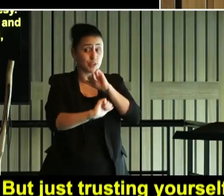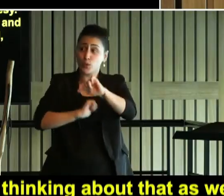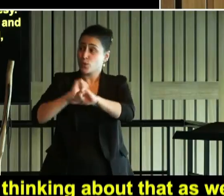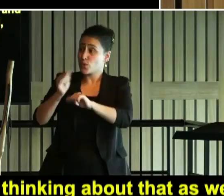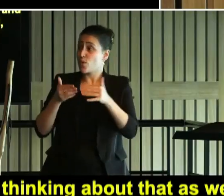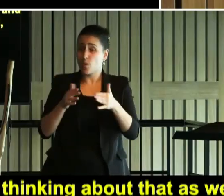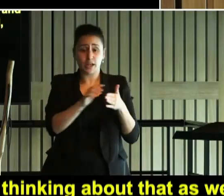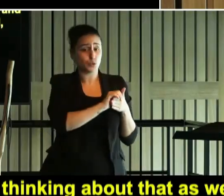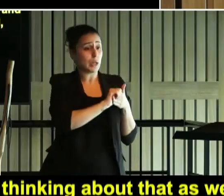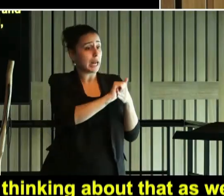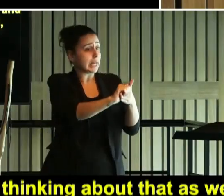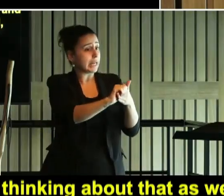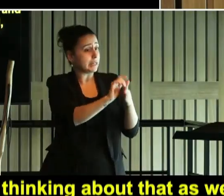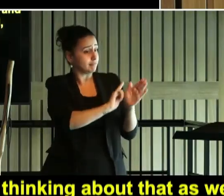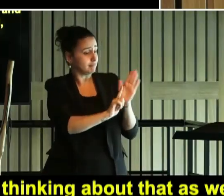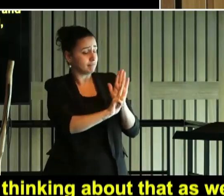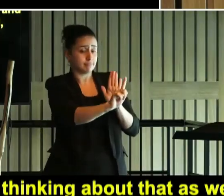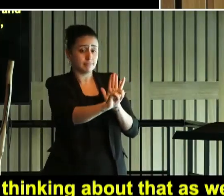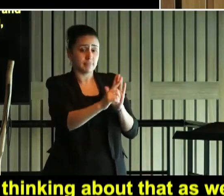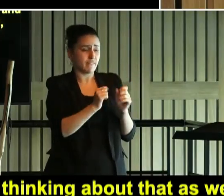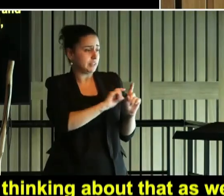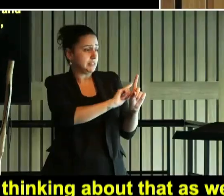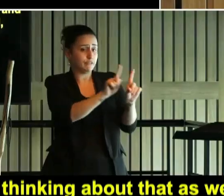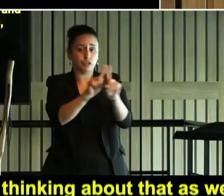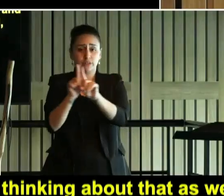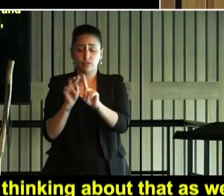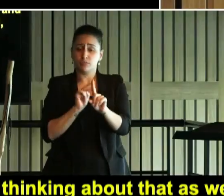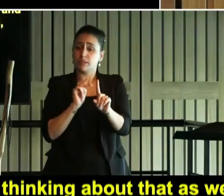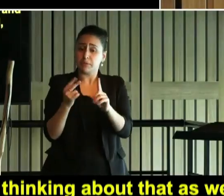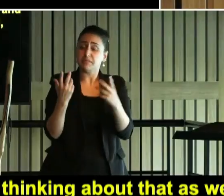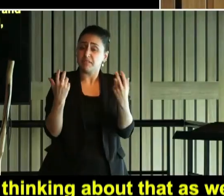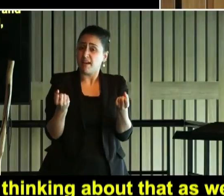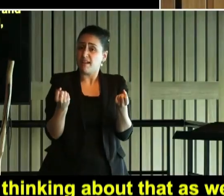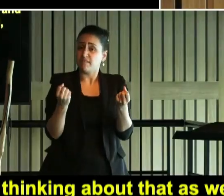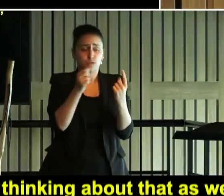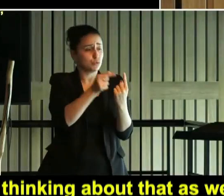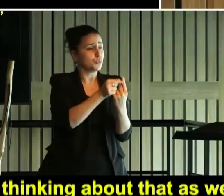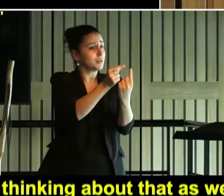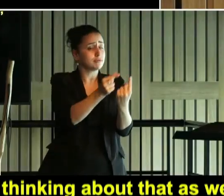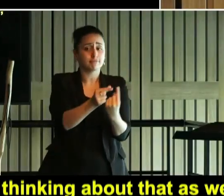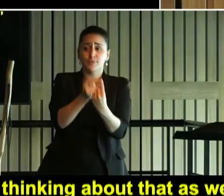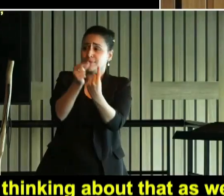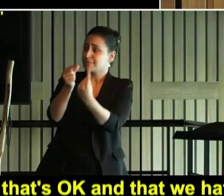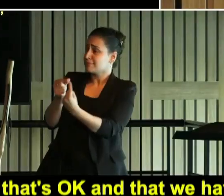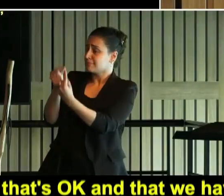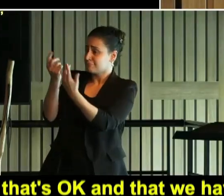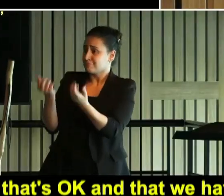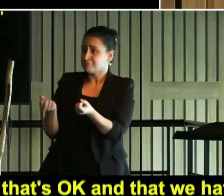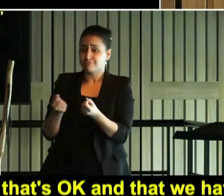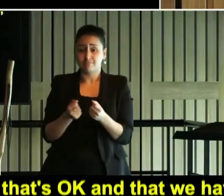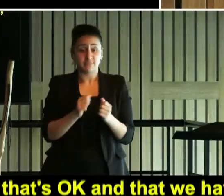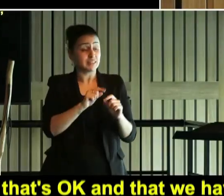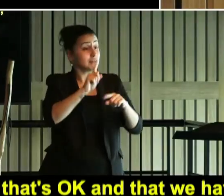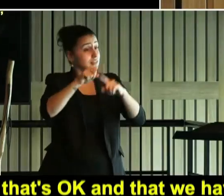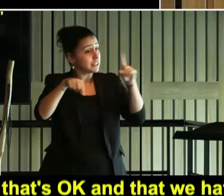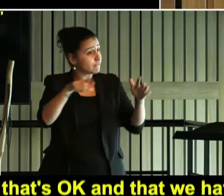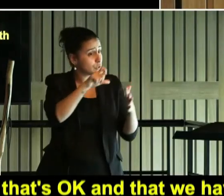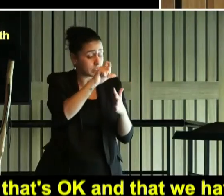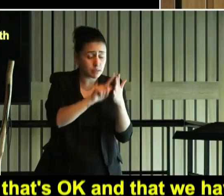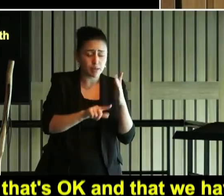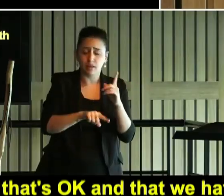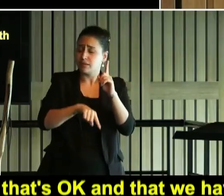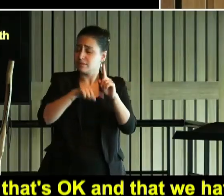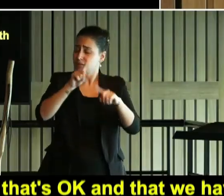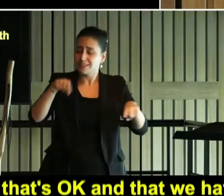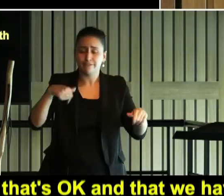have different unique perspectives to bring to the table. We come with, different disabilities and different perspectives and